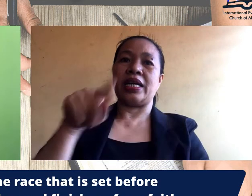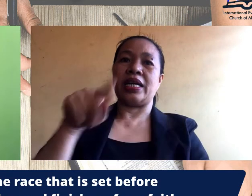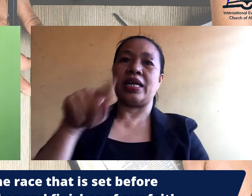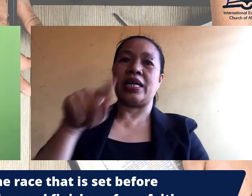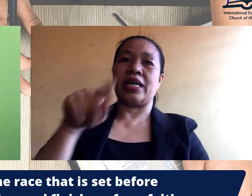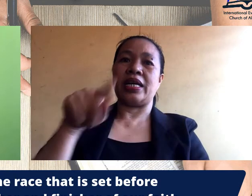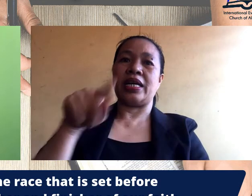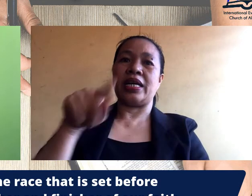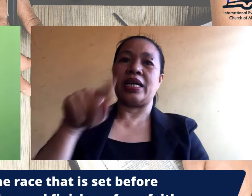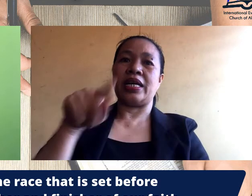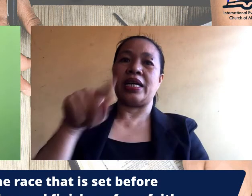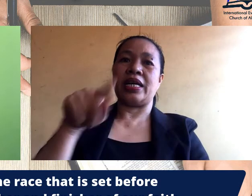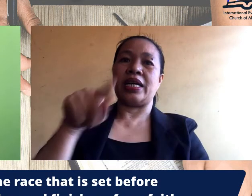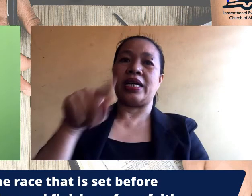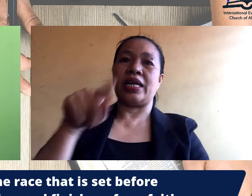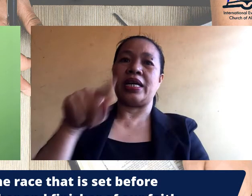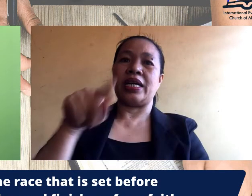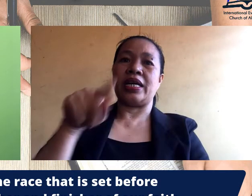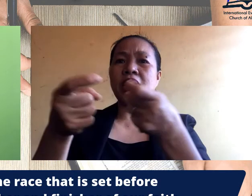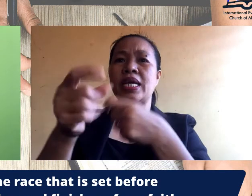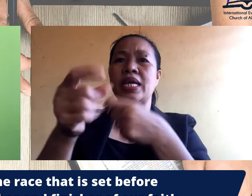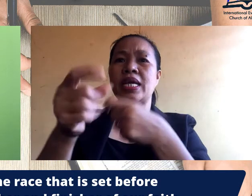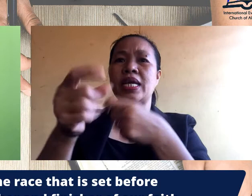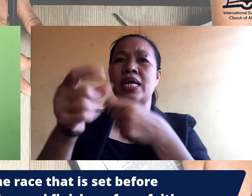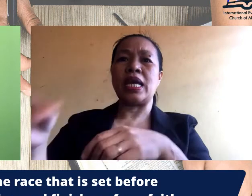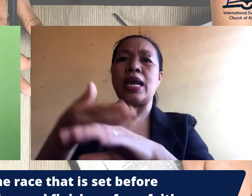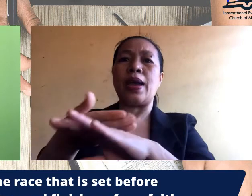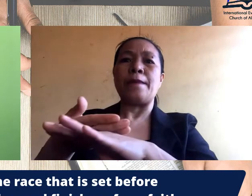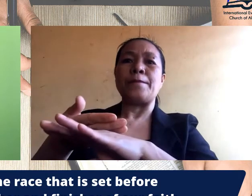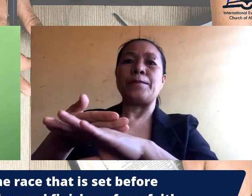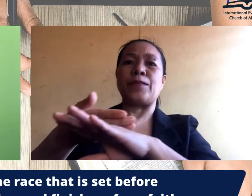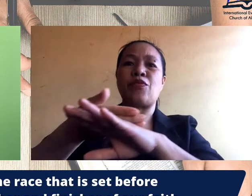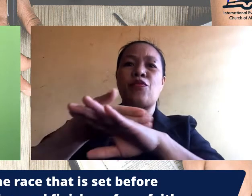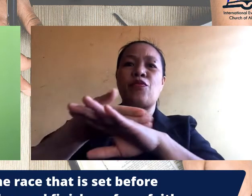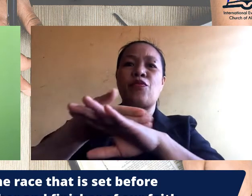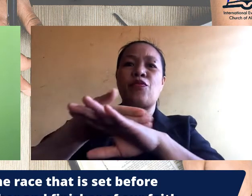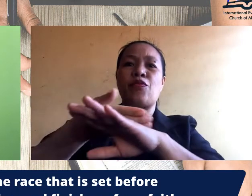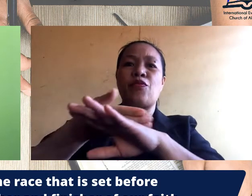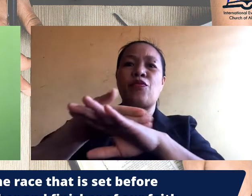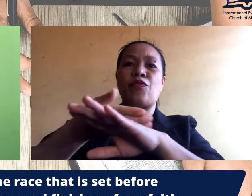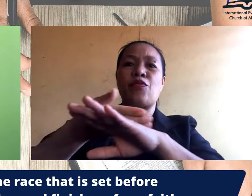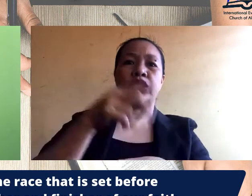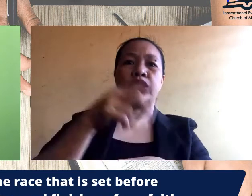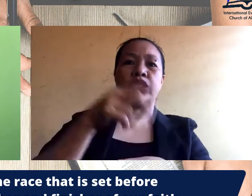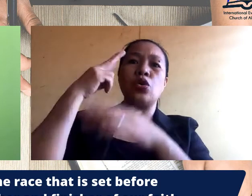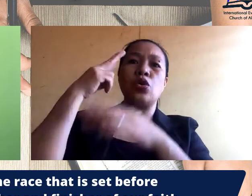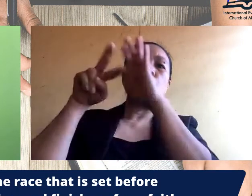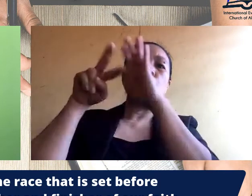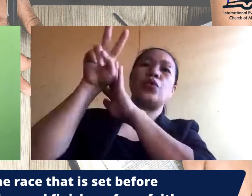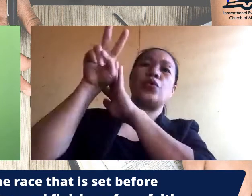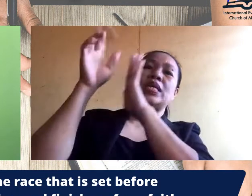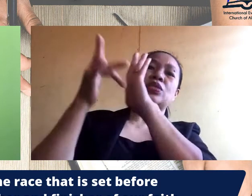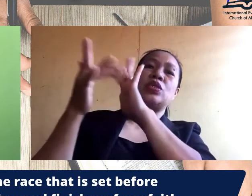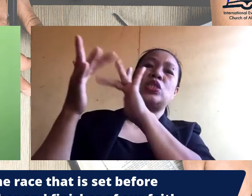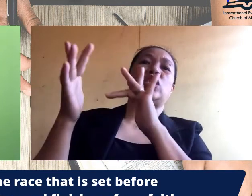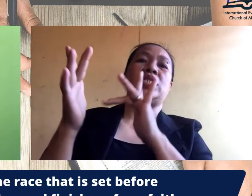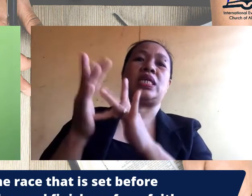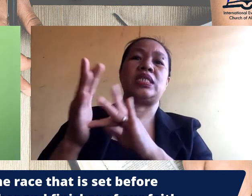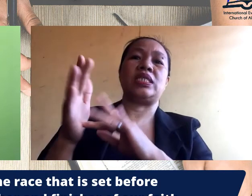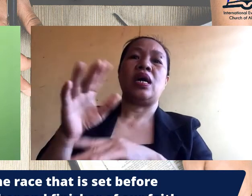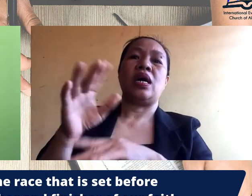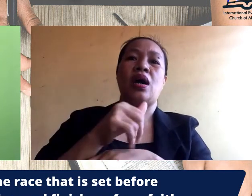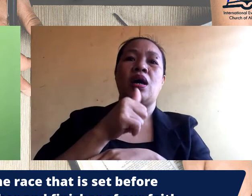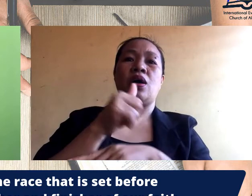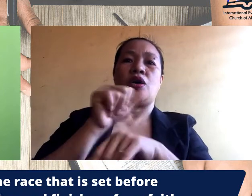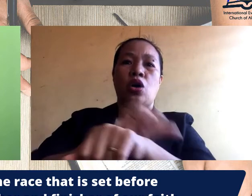the author and finisher of our faith, who for the joy that was set